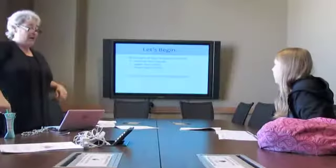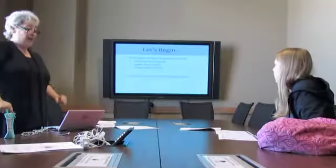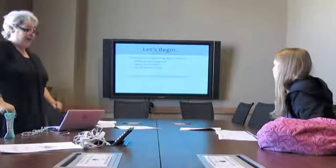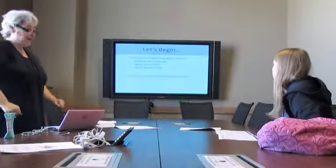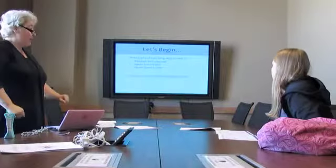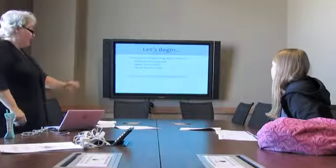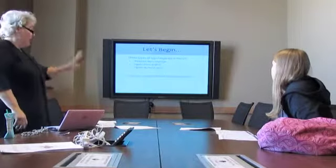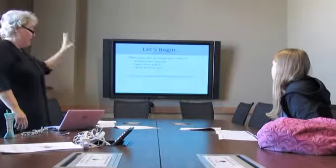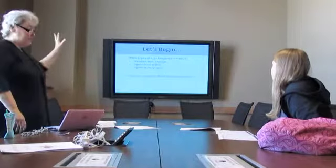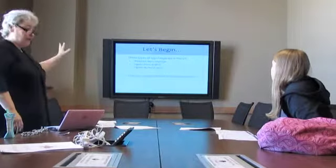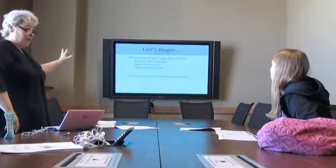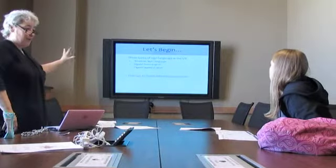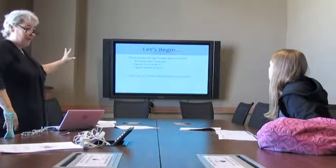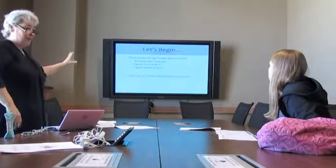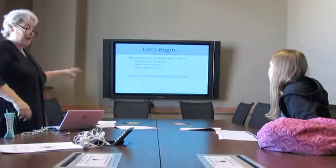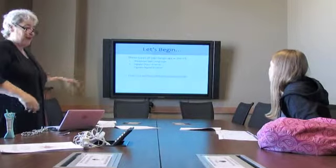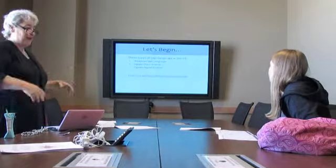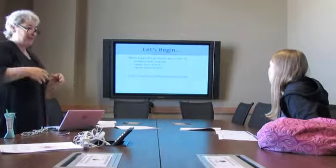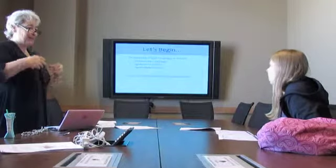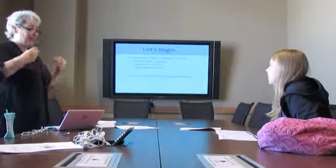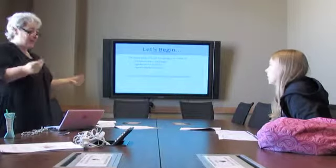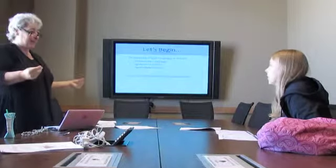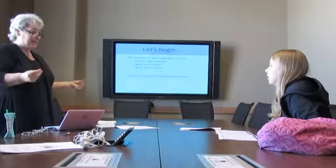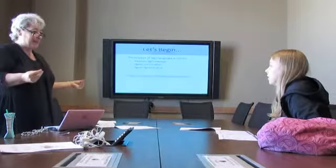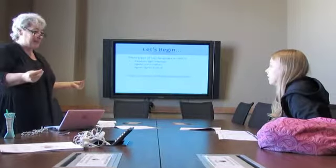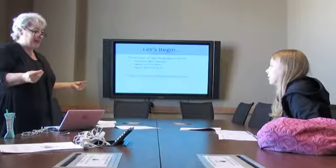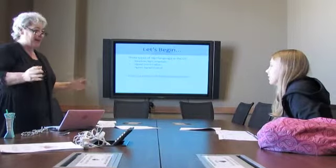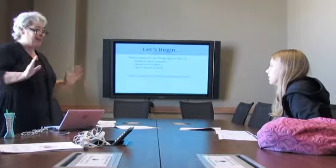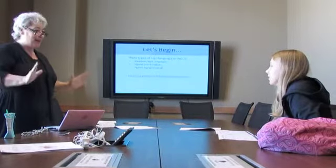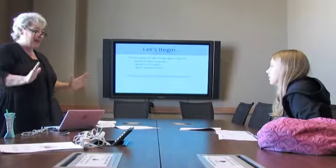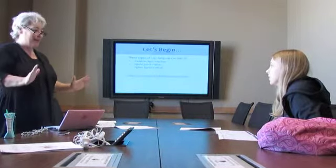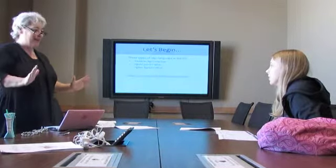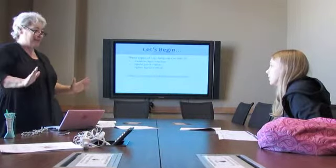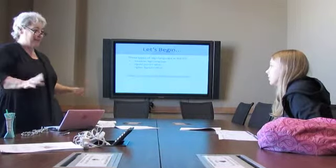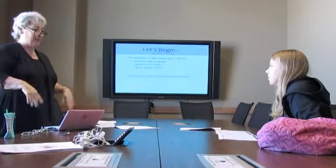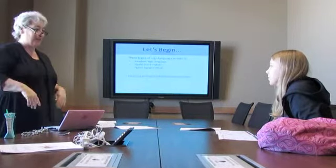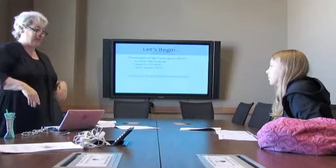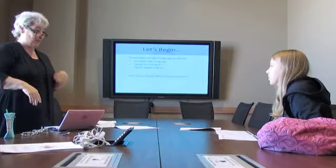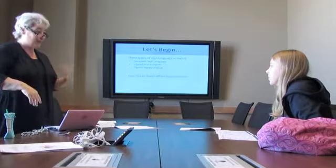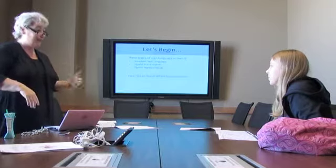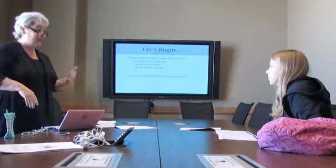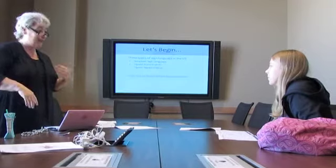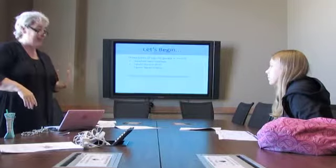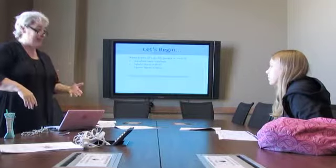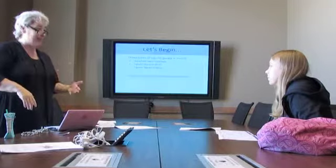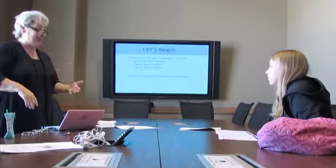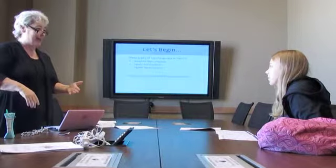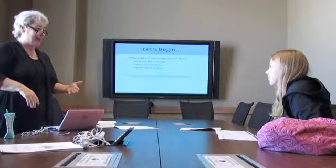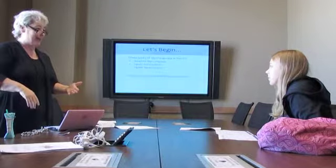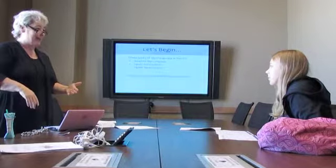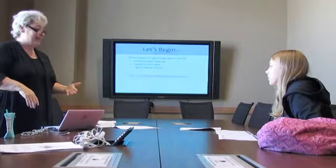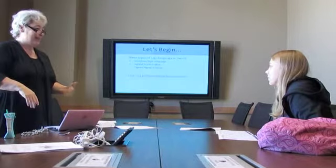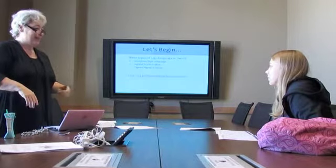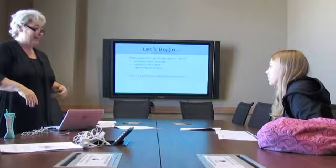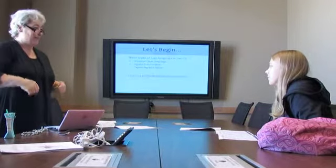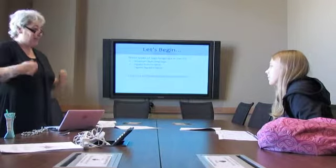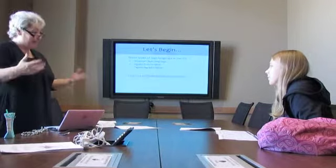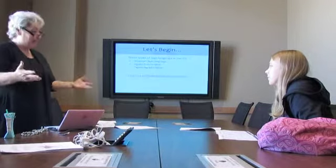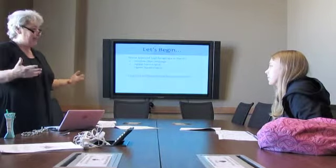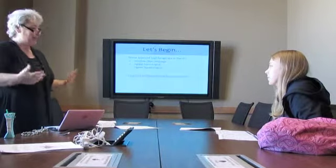Okay, so as you saw, babies even at a young age can begin really communicating their needs and their